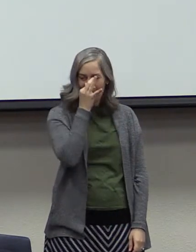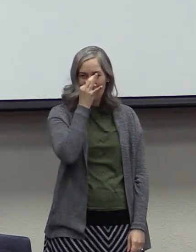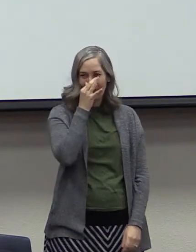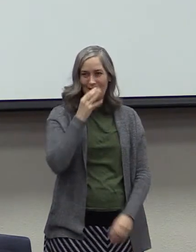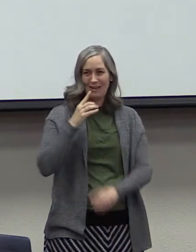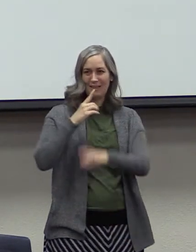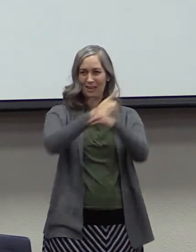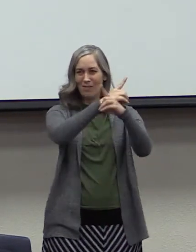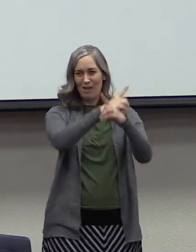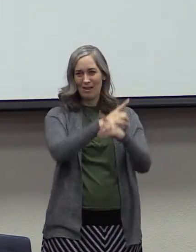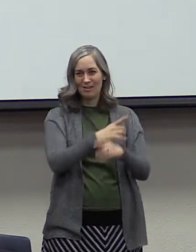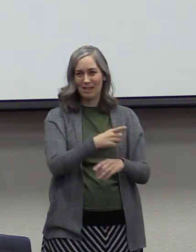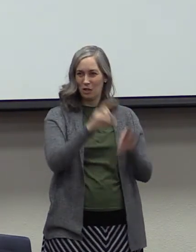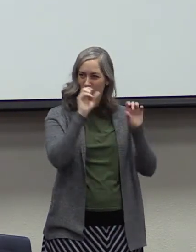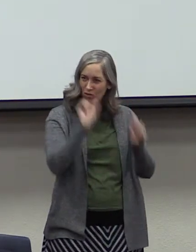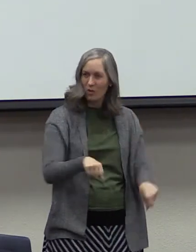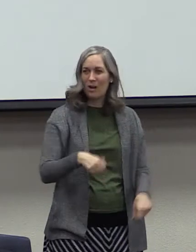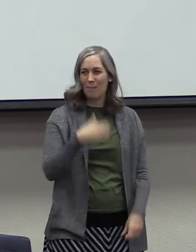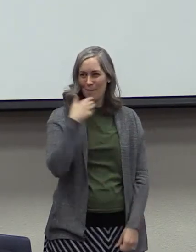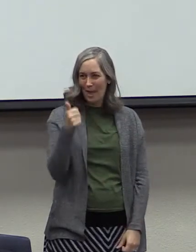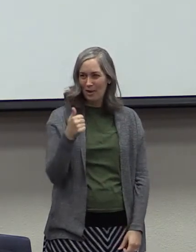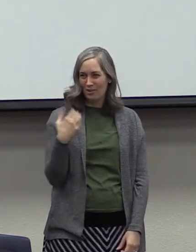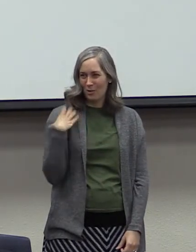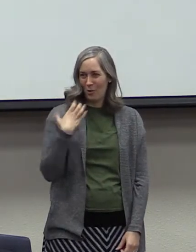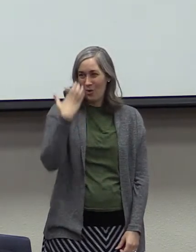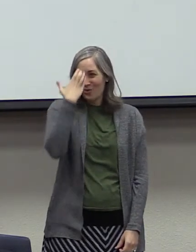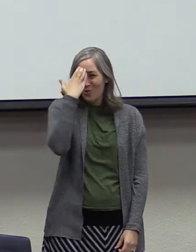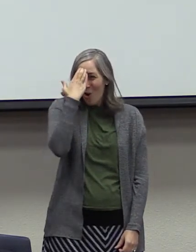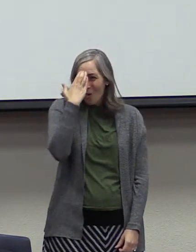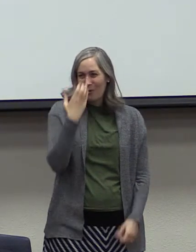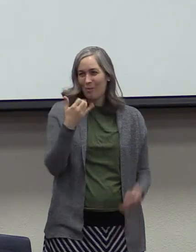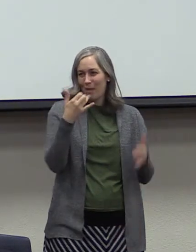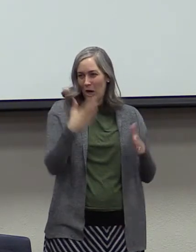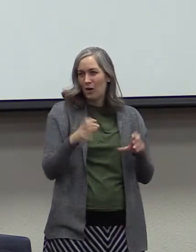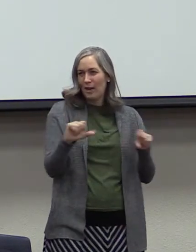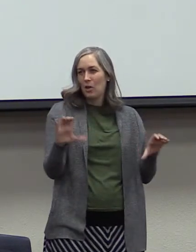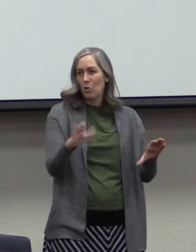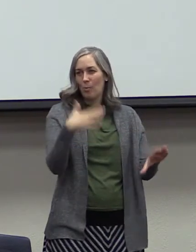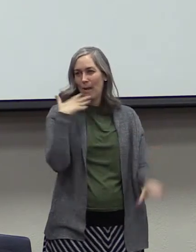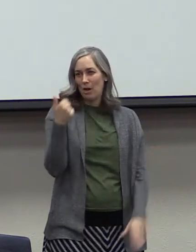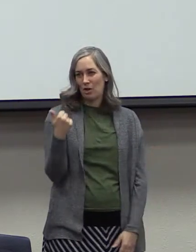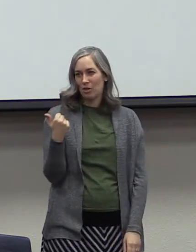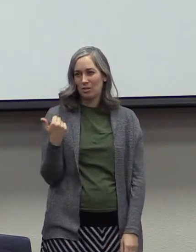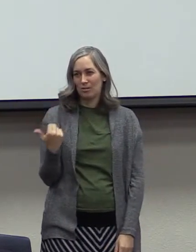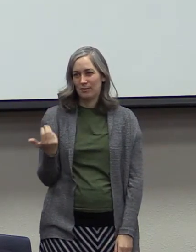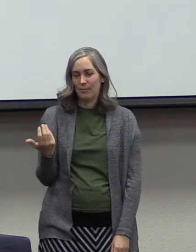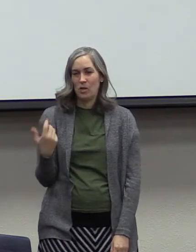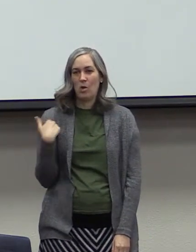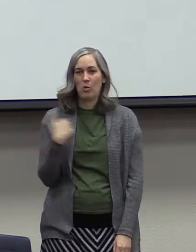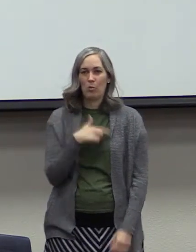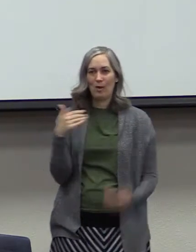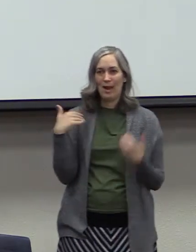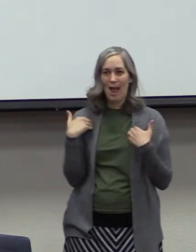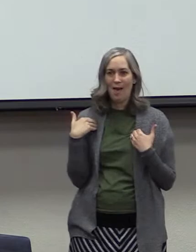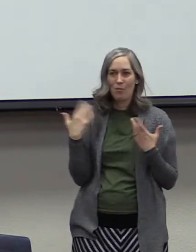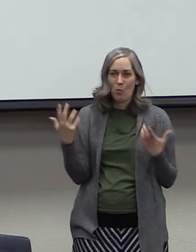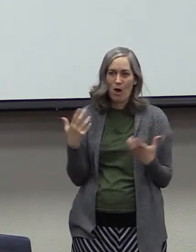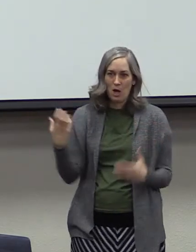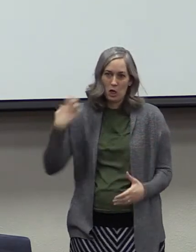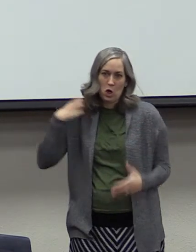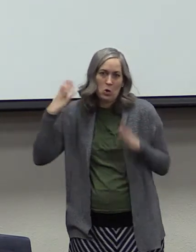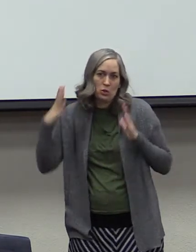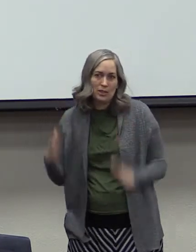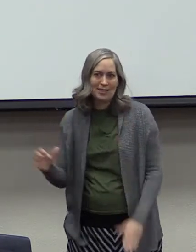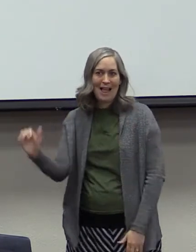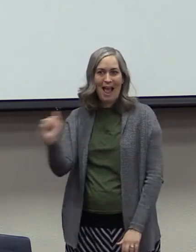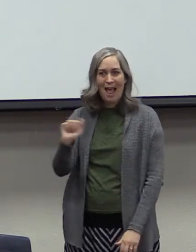in that area. So in all of this, I'm thinking we've got inventors, we've got coaches, we've got